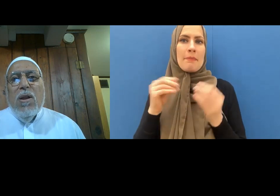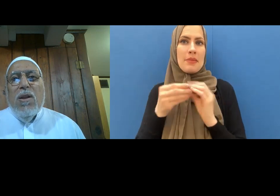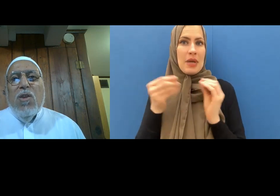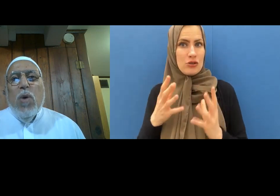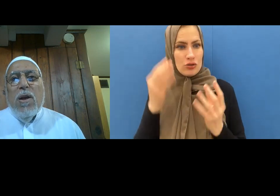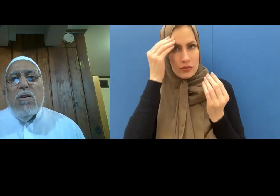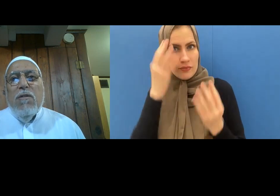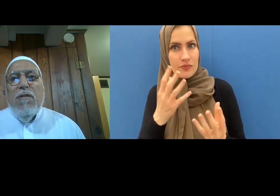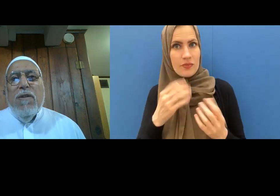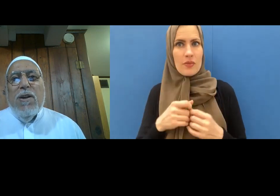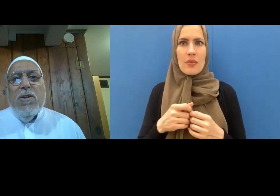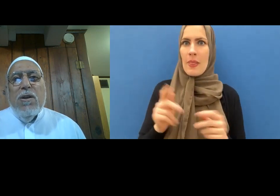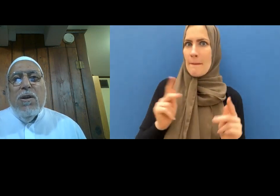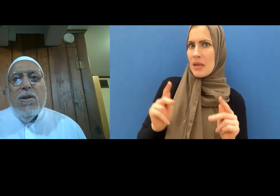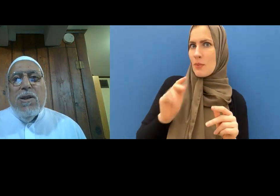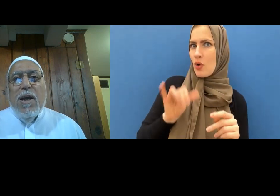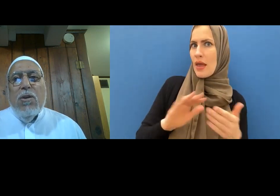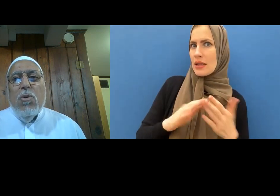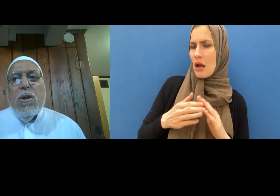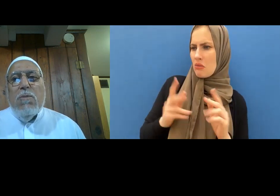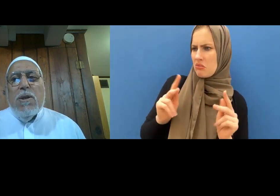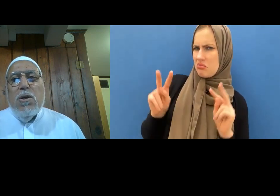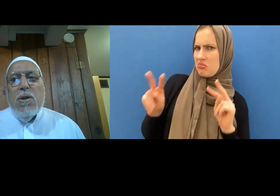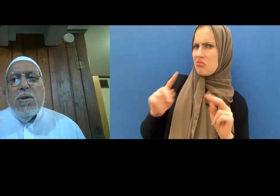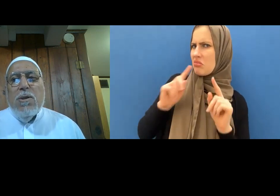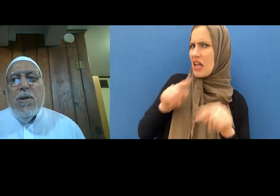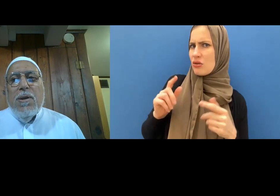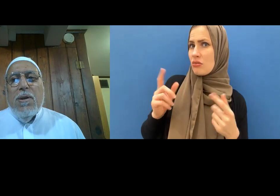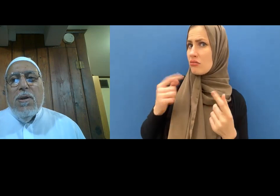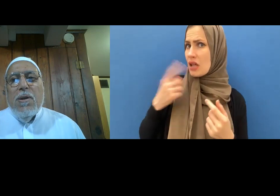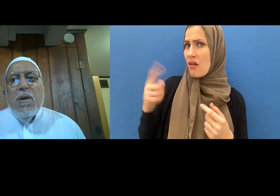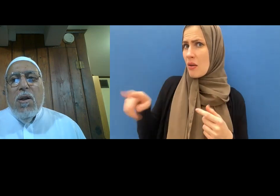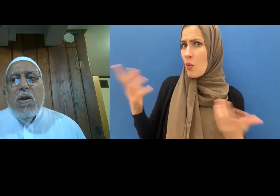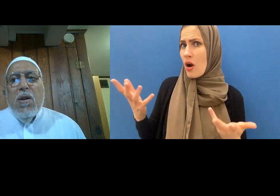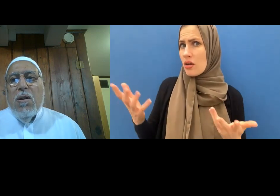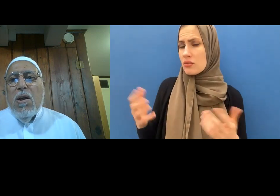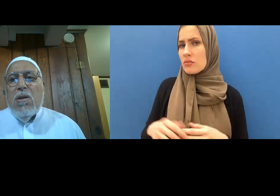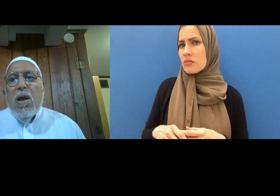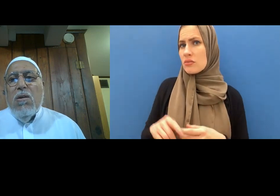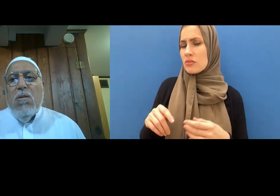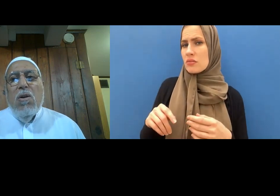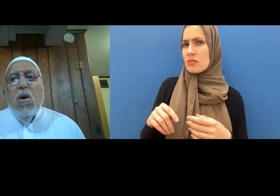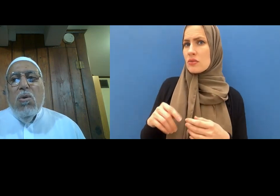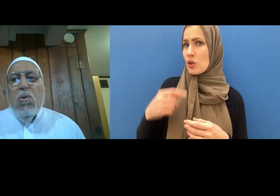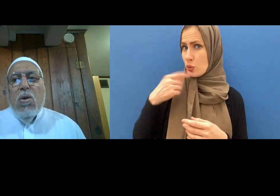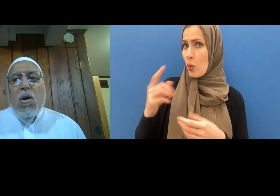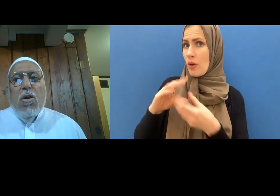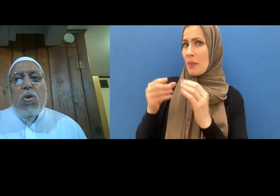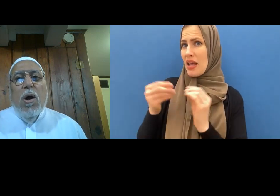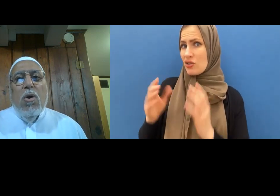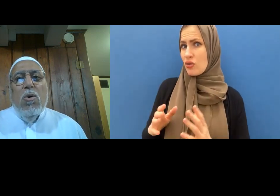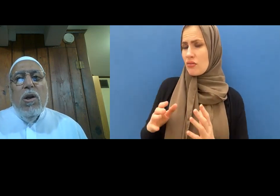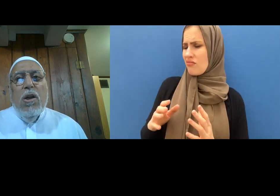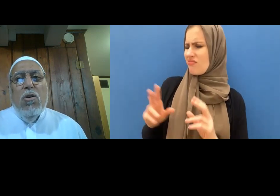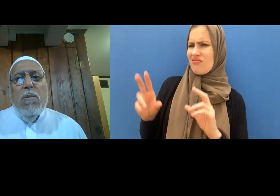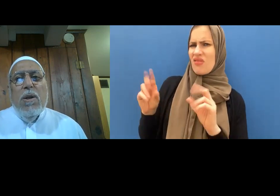What did the dwellers of the village say to these messengers? They said, no, you